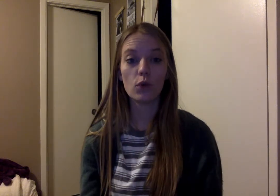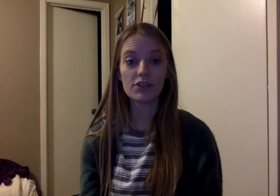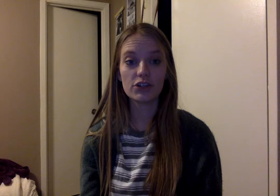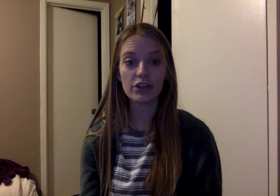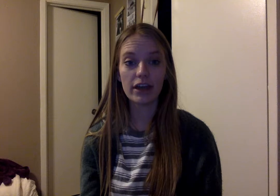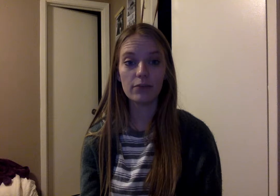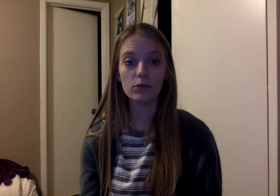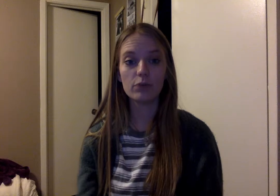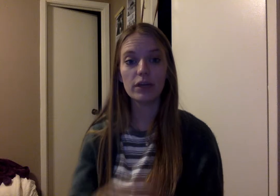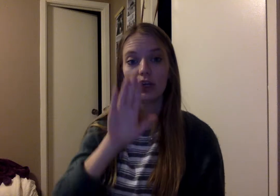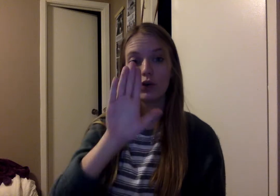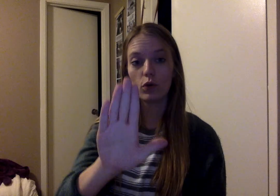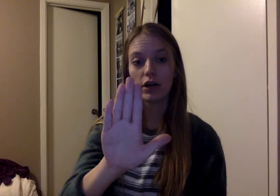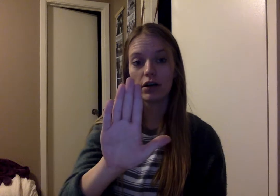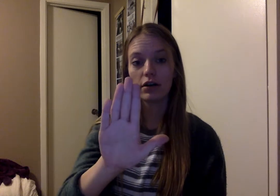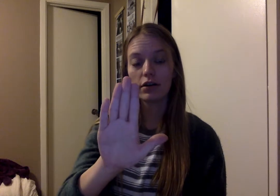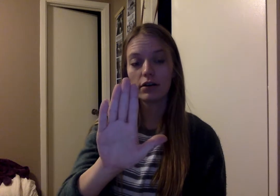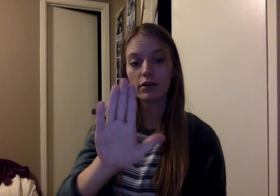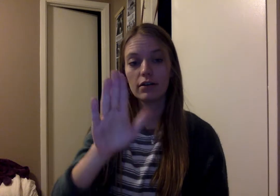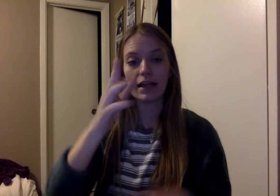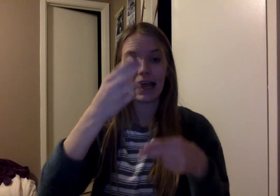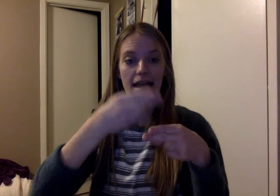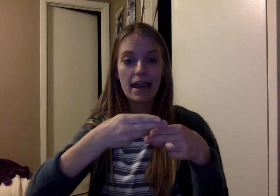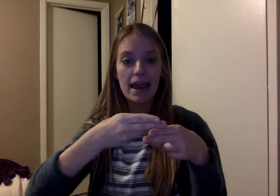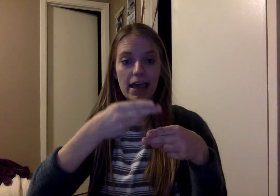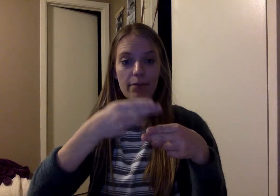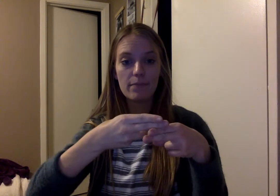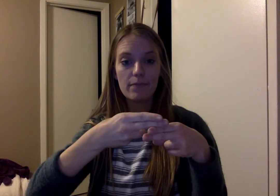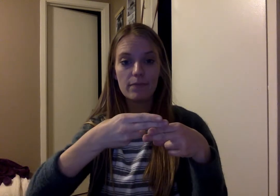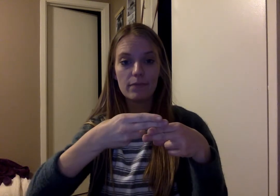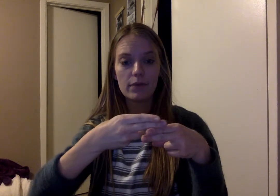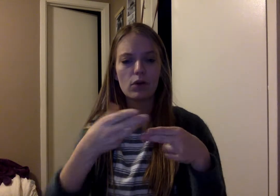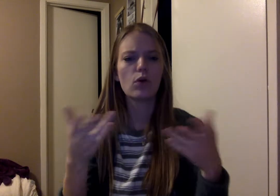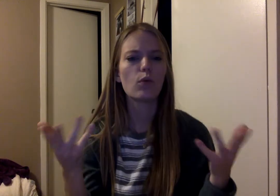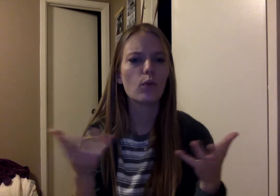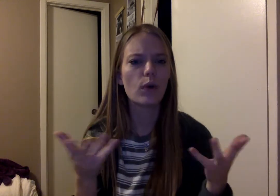What's your name would be your name what?